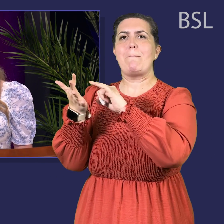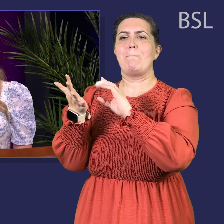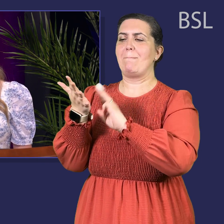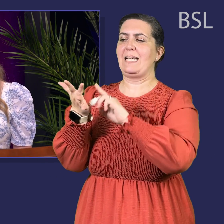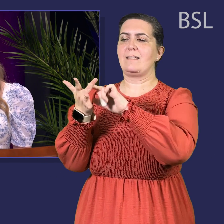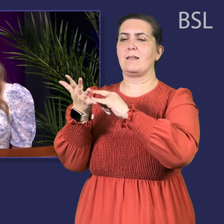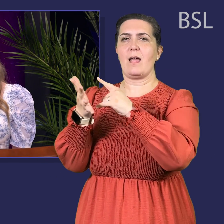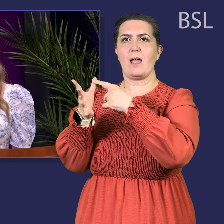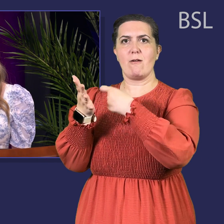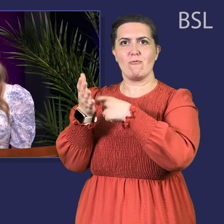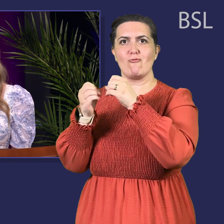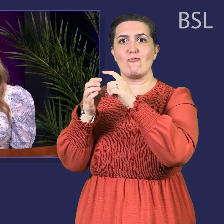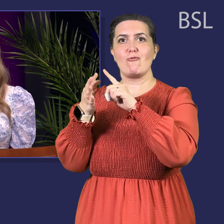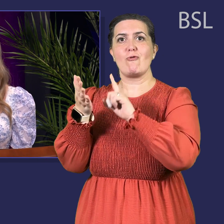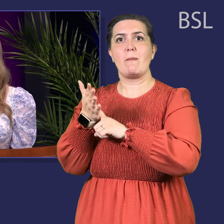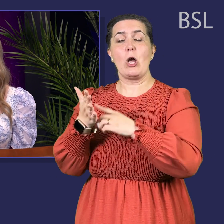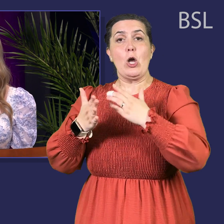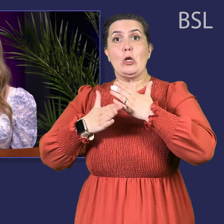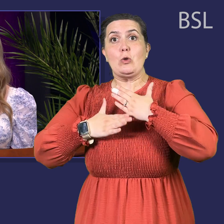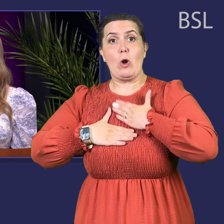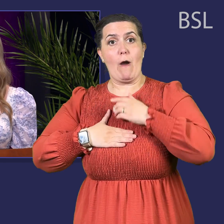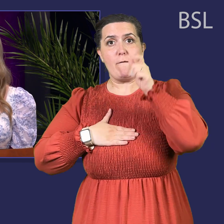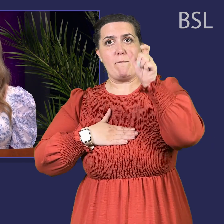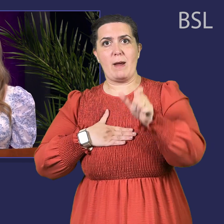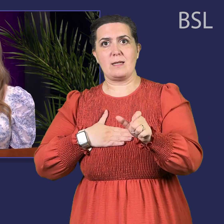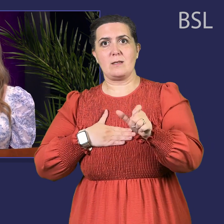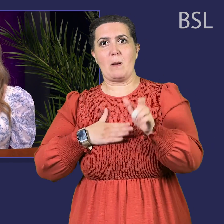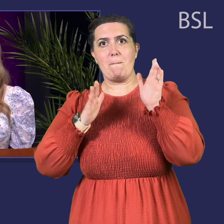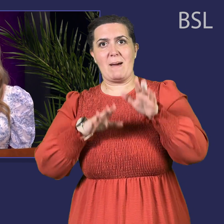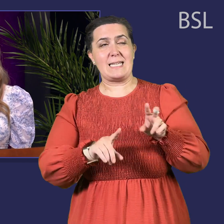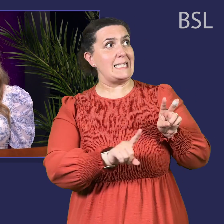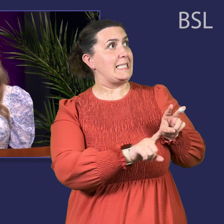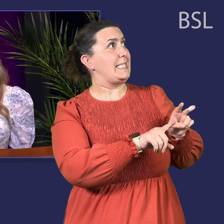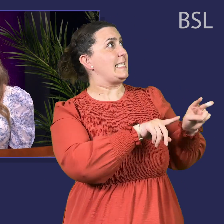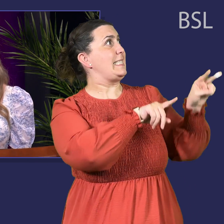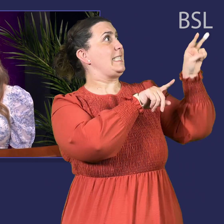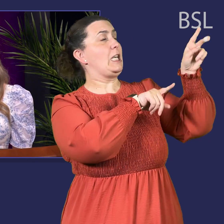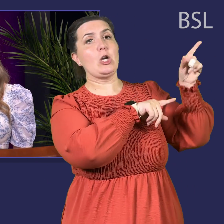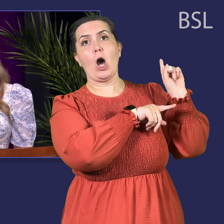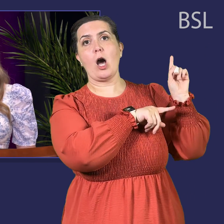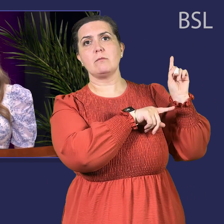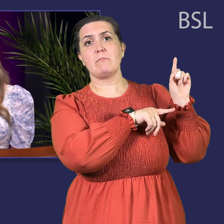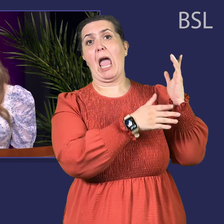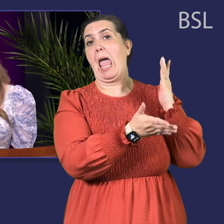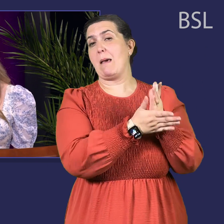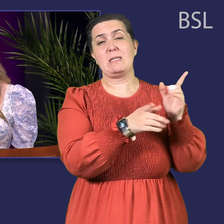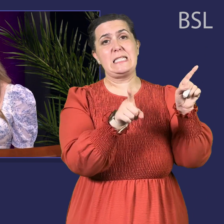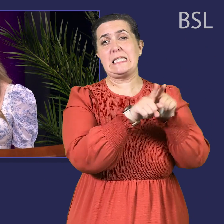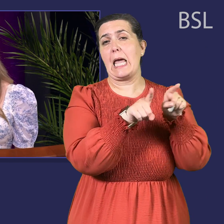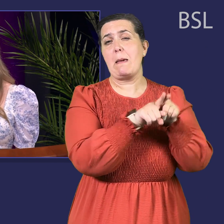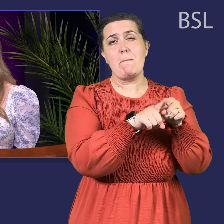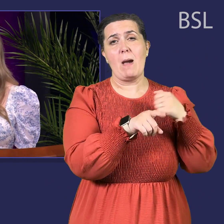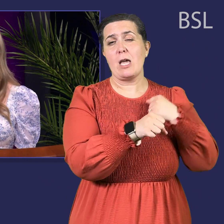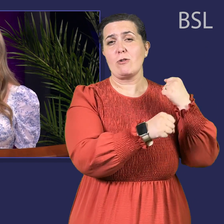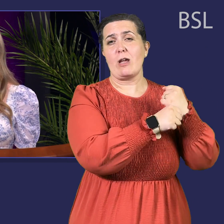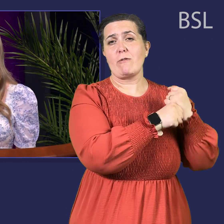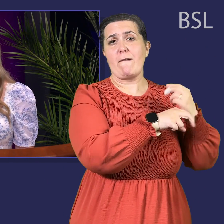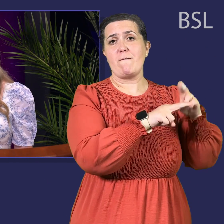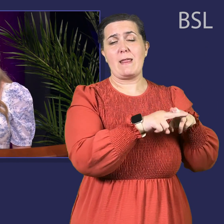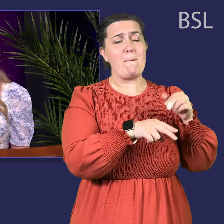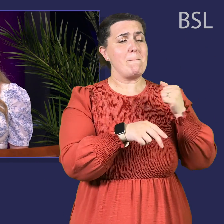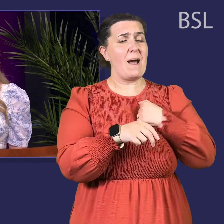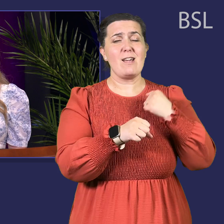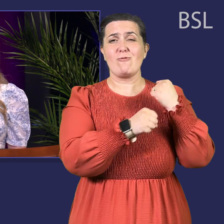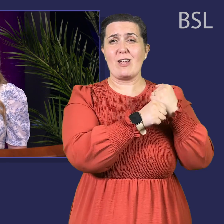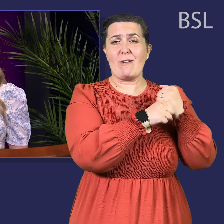Miserables, Victor Hugo states, to love another person is to see the face of God. This quote exemplifies my grandfather. Because